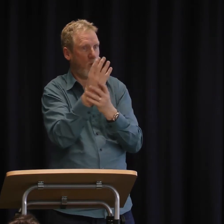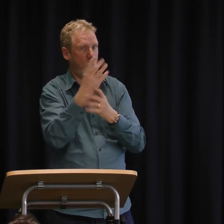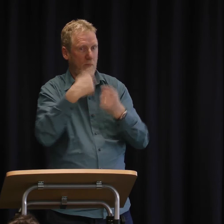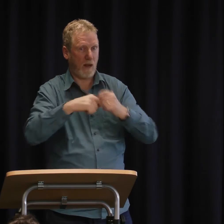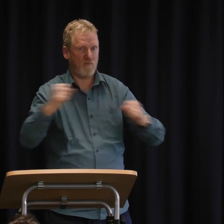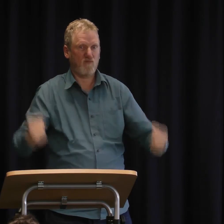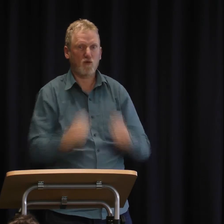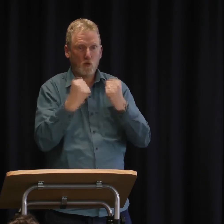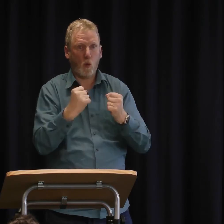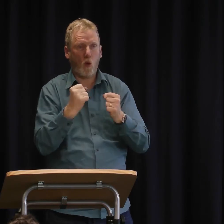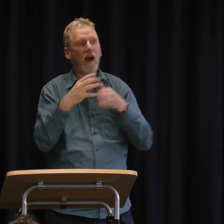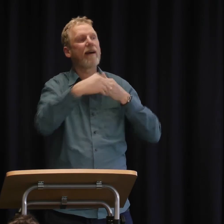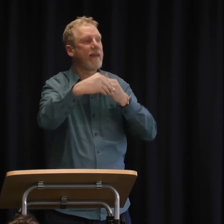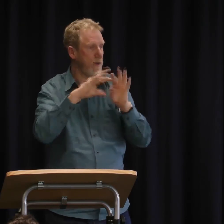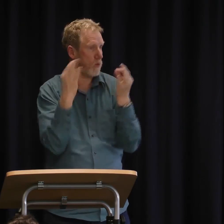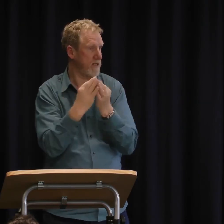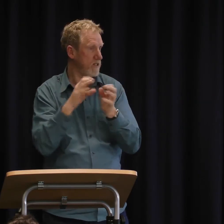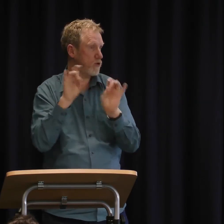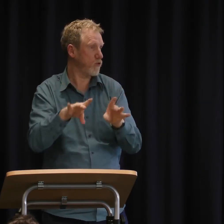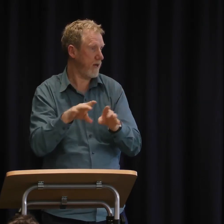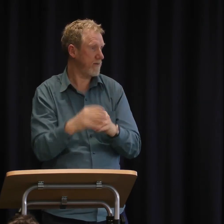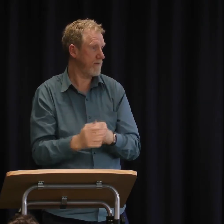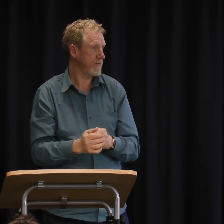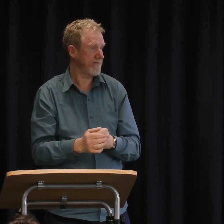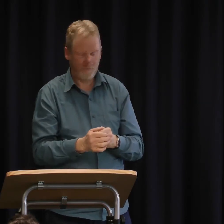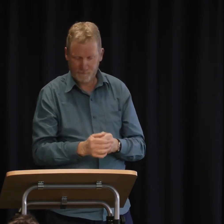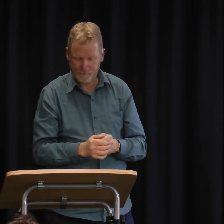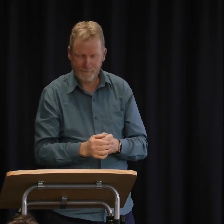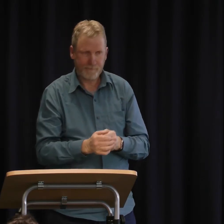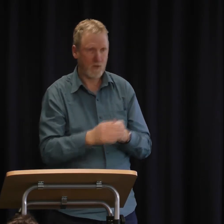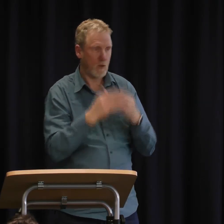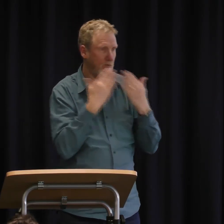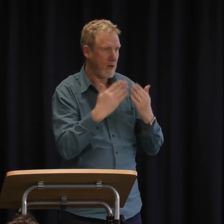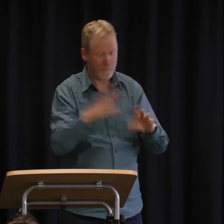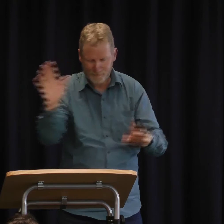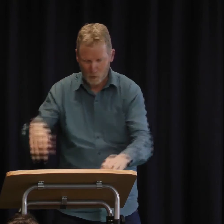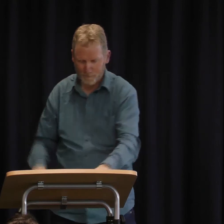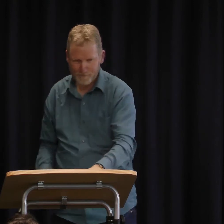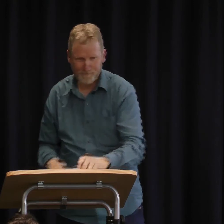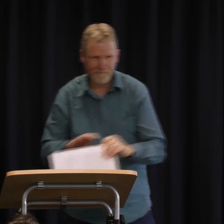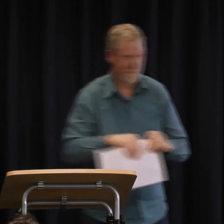the seeds that were John Lovett's doing into becoming a leading organisation in Australia. Thank you.